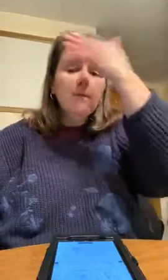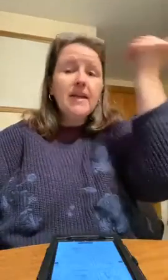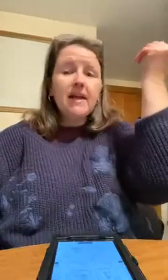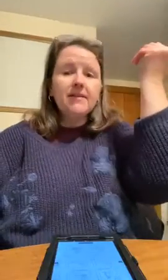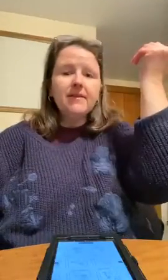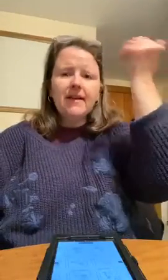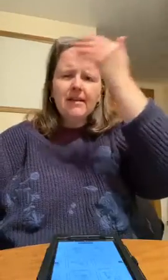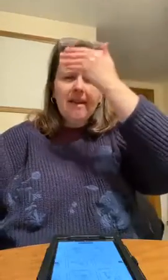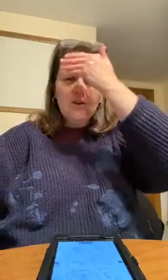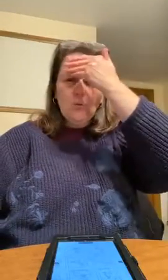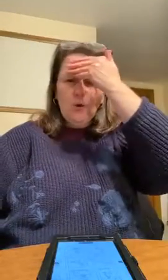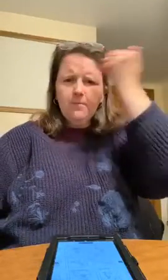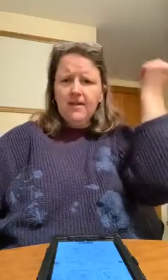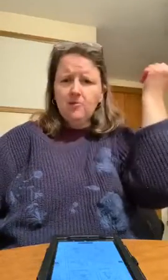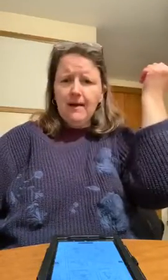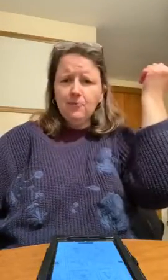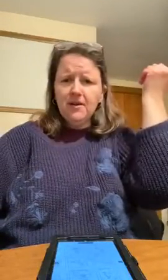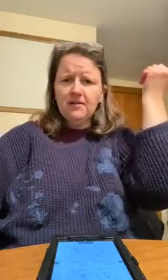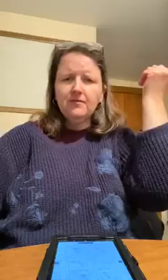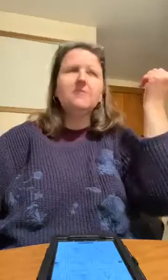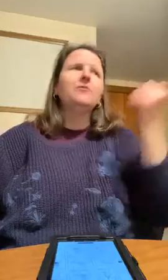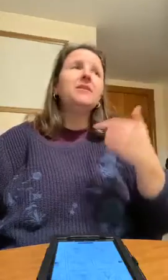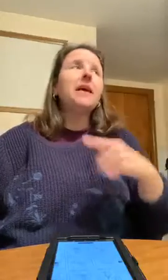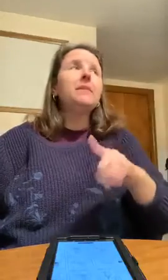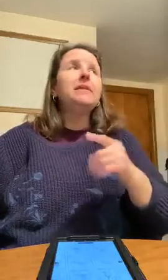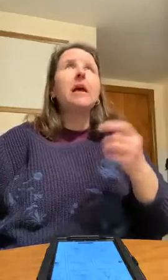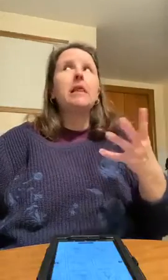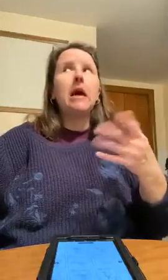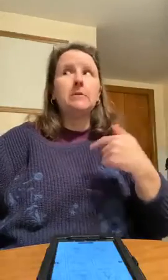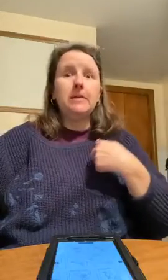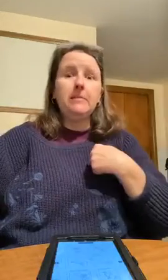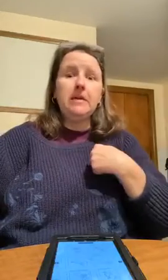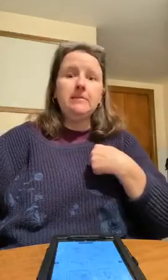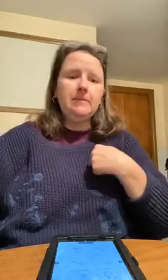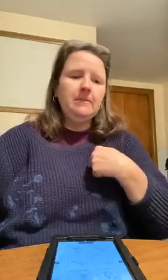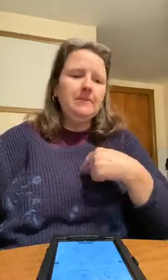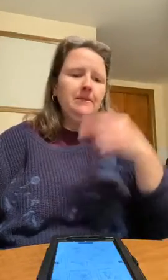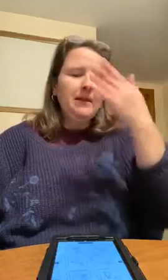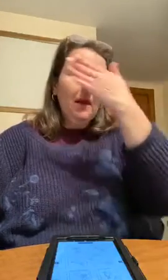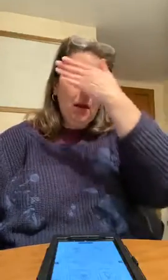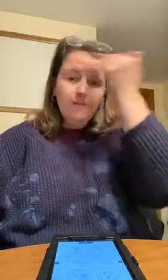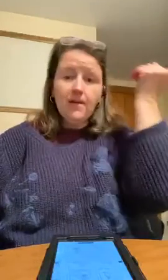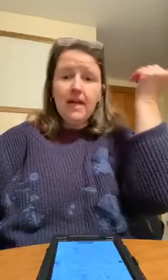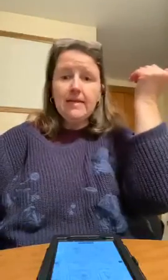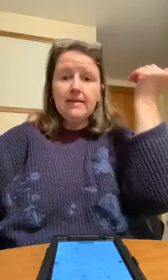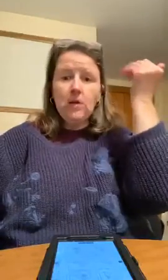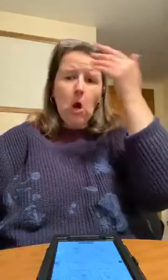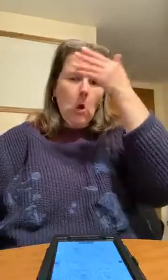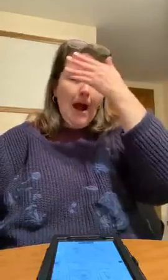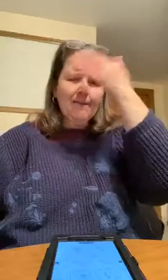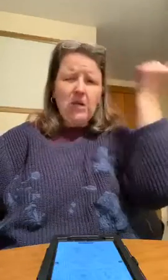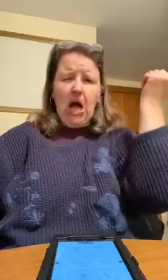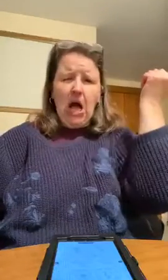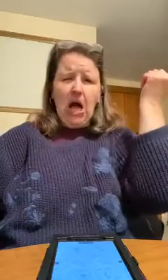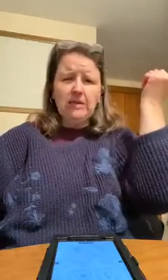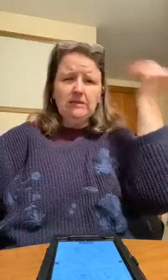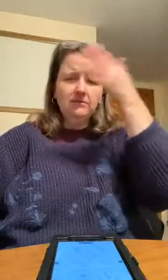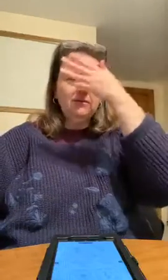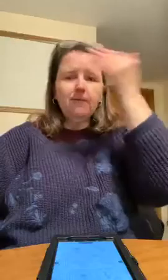Forget. It's kind of like you're wiping your memory, which happens a lot with me. Forget. Oh, I forgot. Forget.